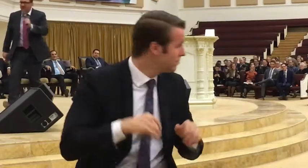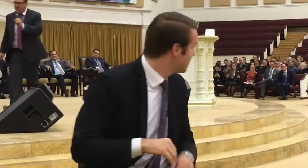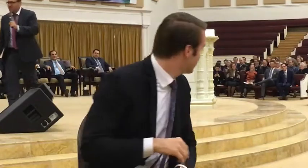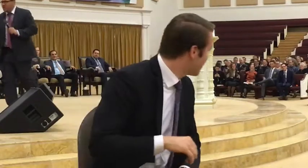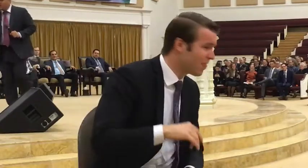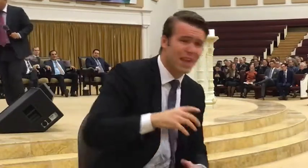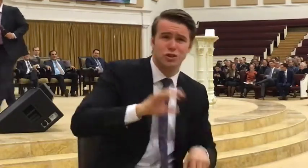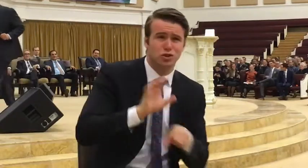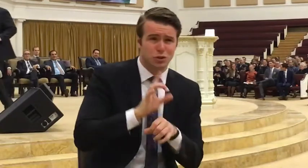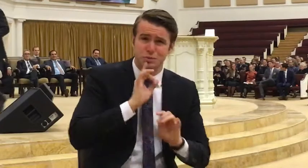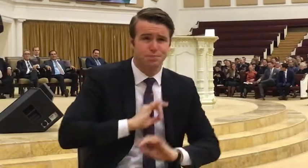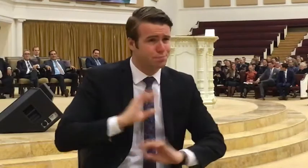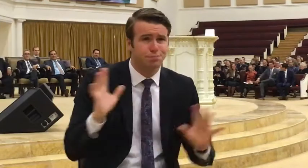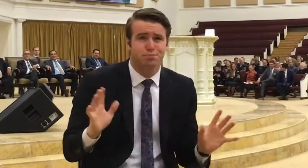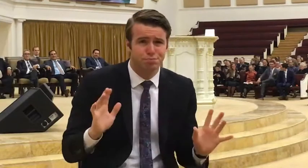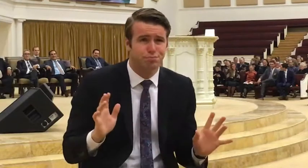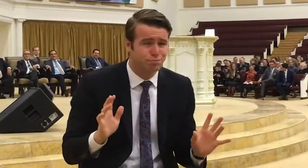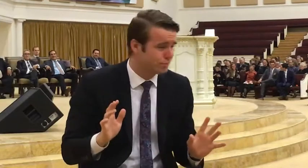they're just having church.